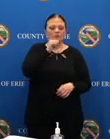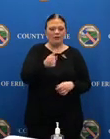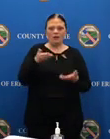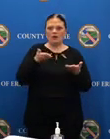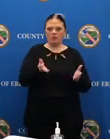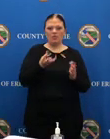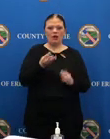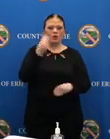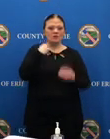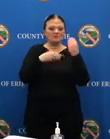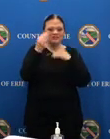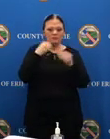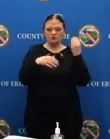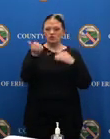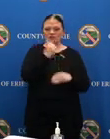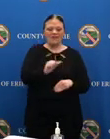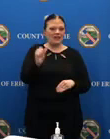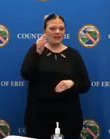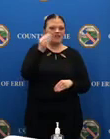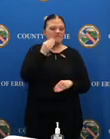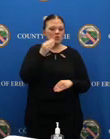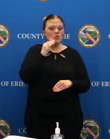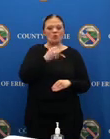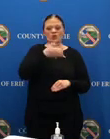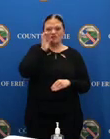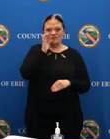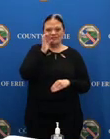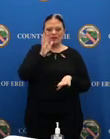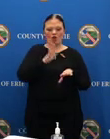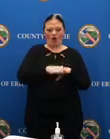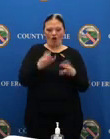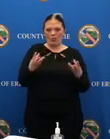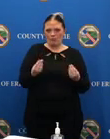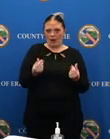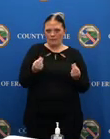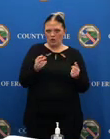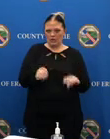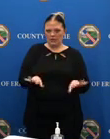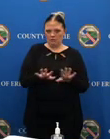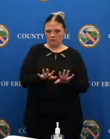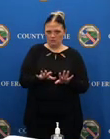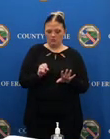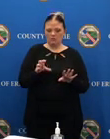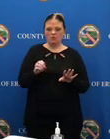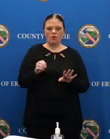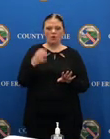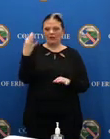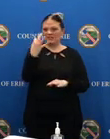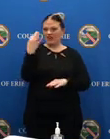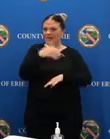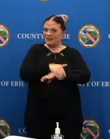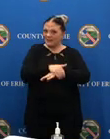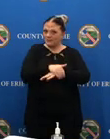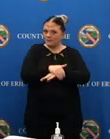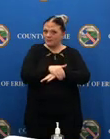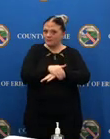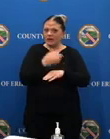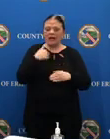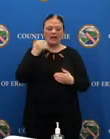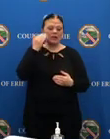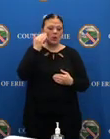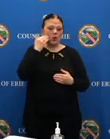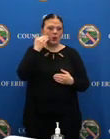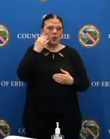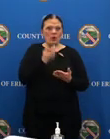allow consumption of any food or drink on the premises. So it's Friday night, and I know